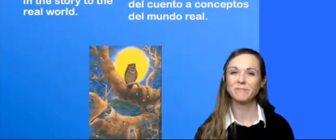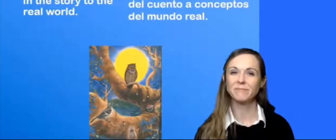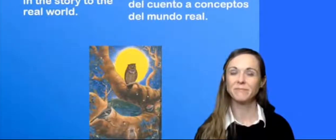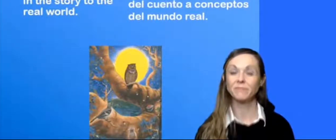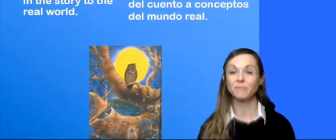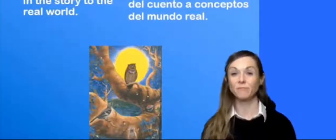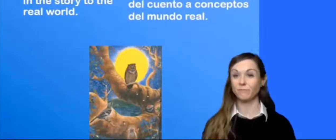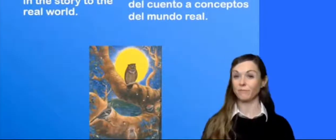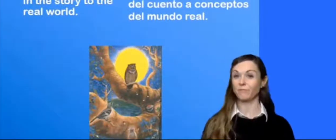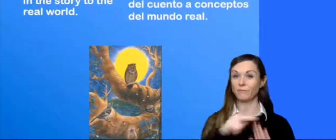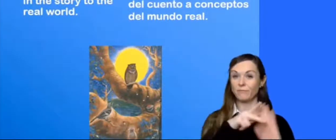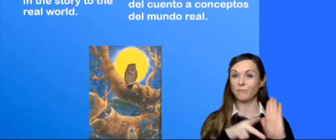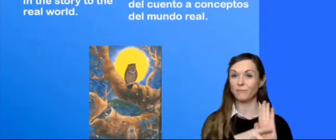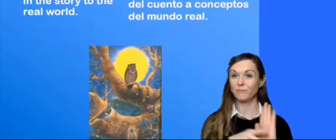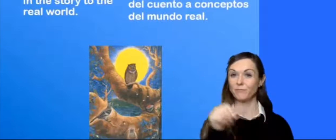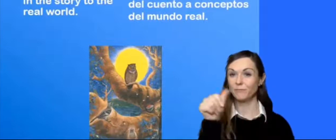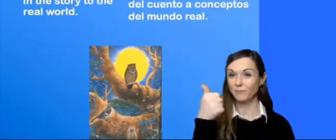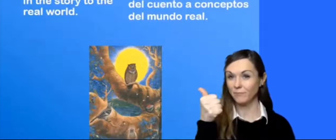book.